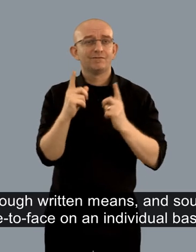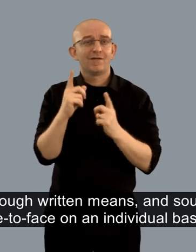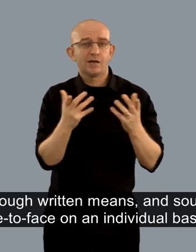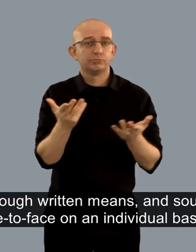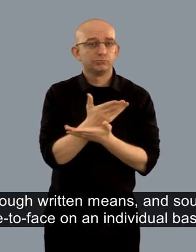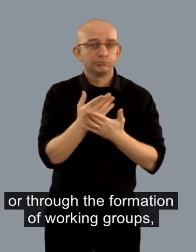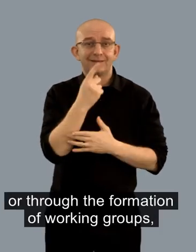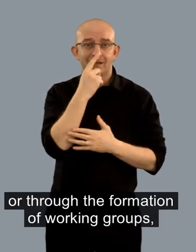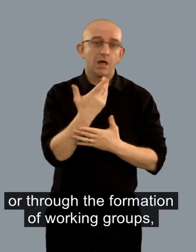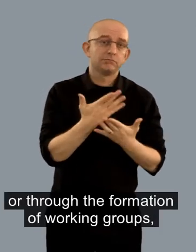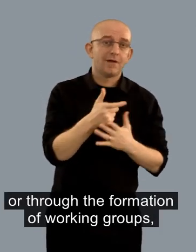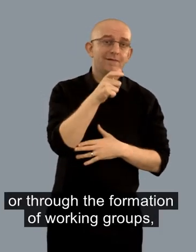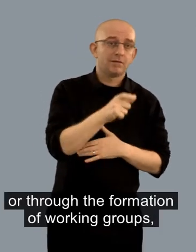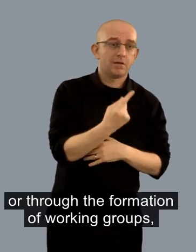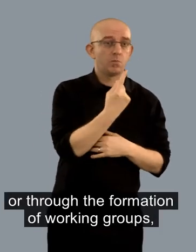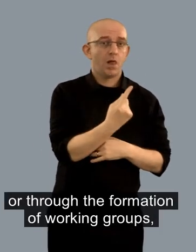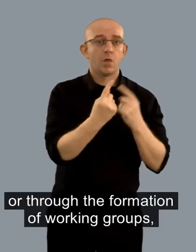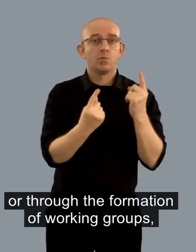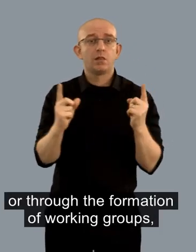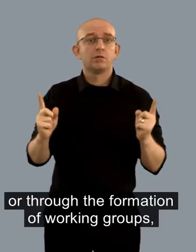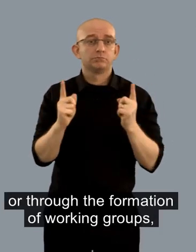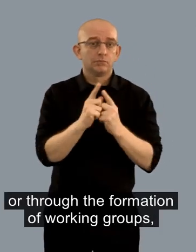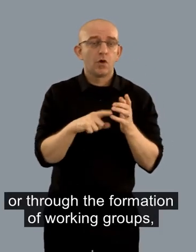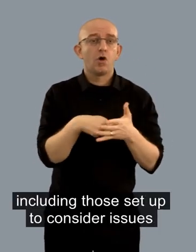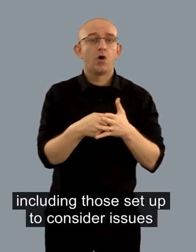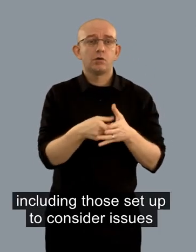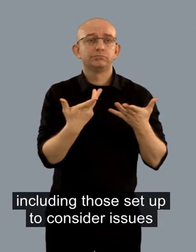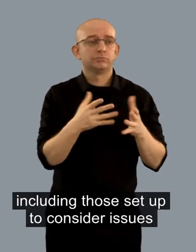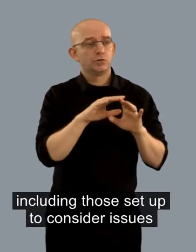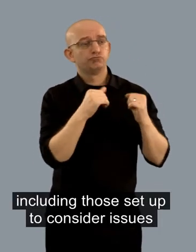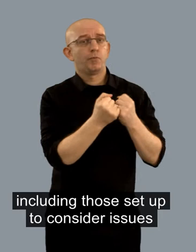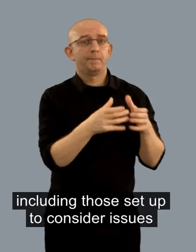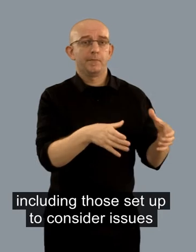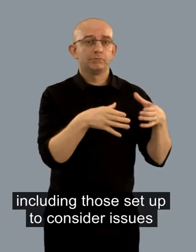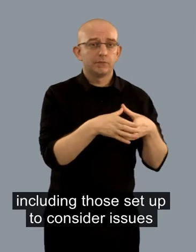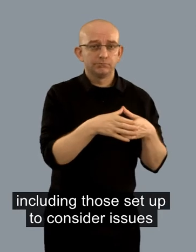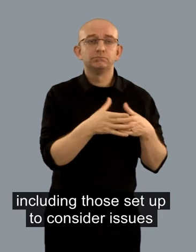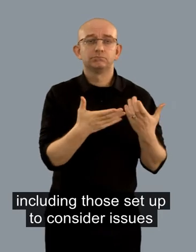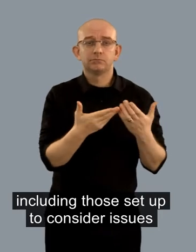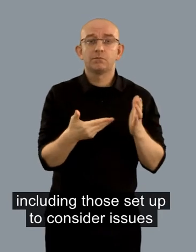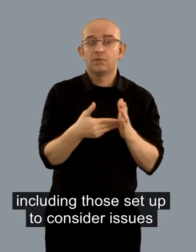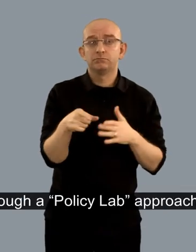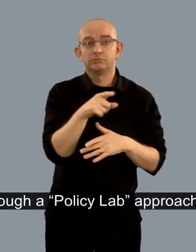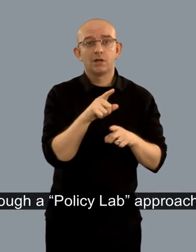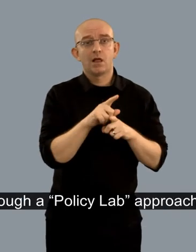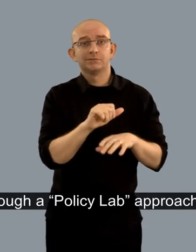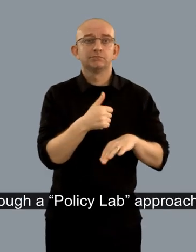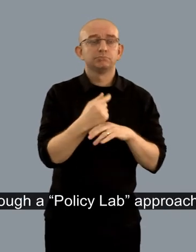individual basis or through the formation of working groups, including those set up to consider issues through a